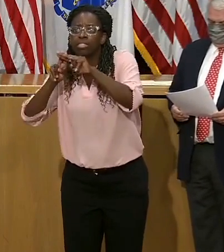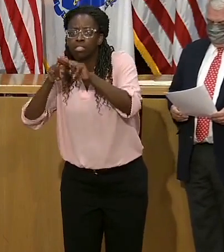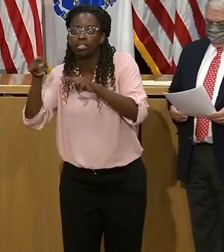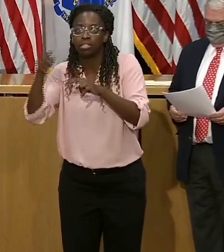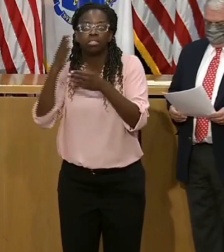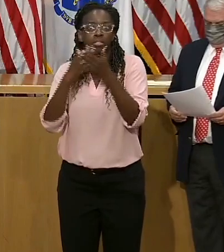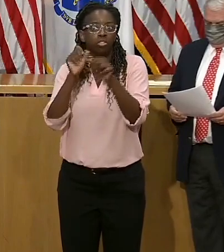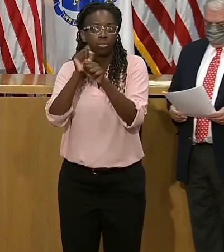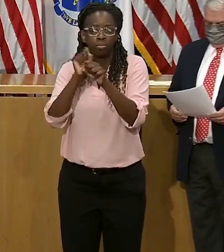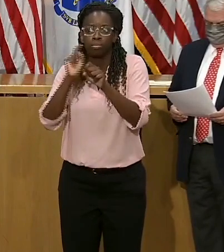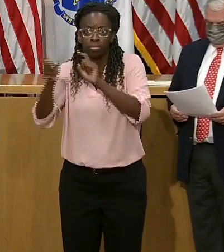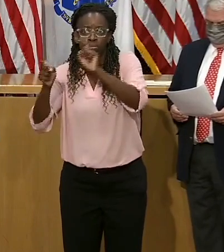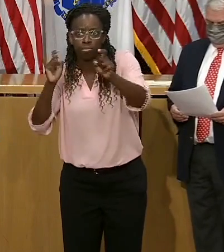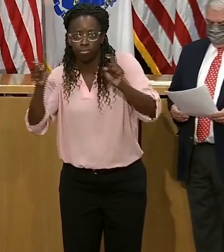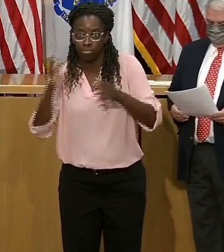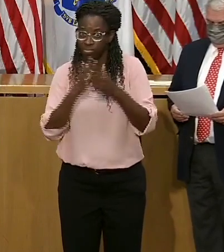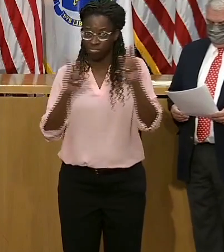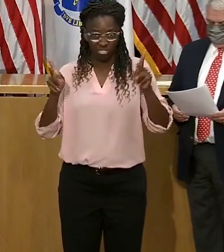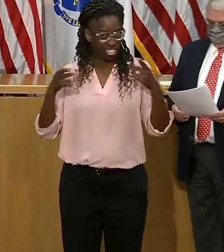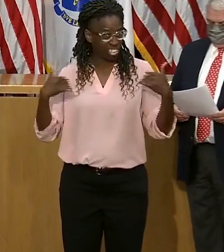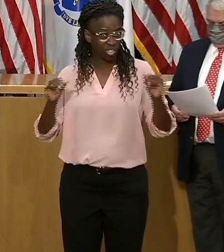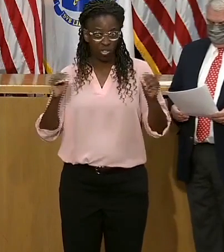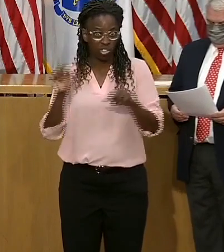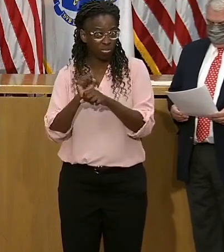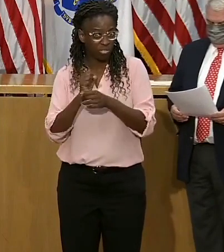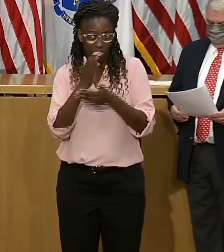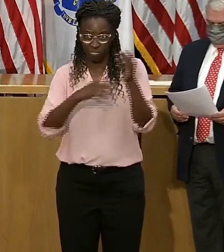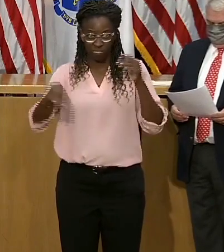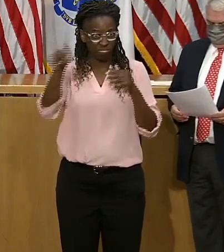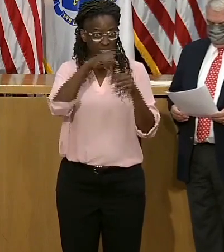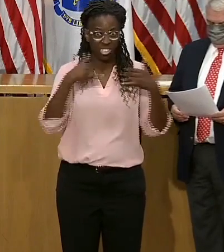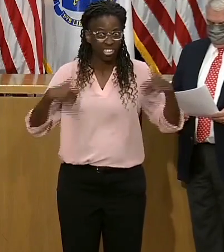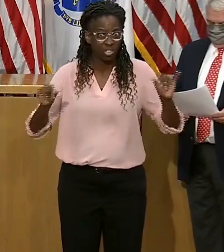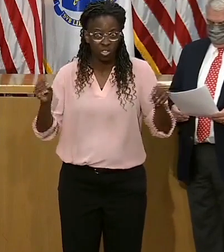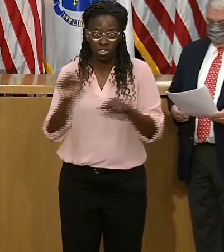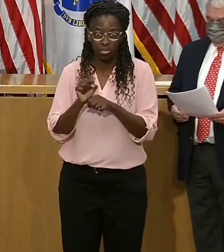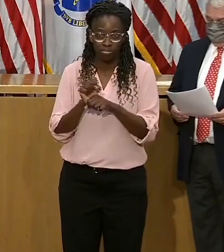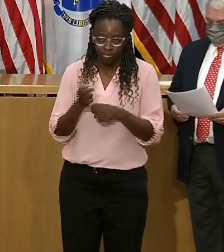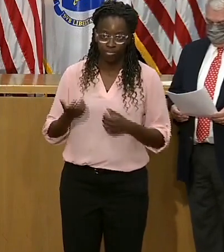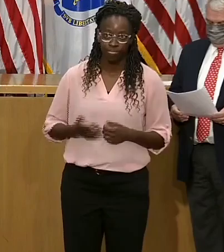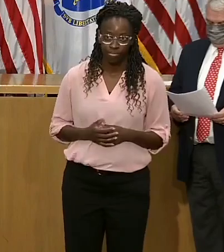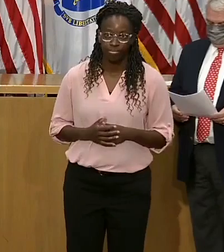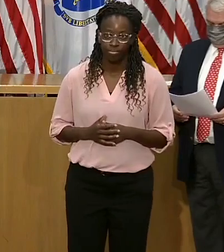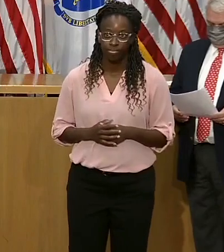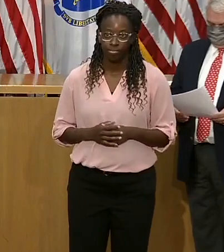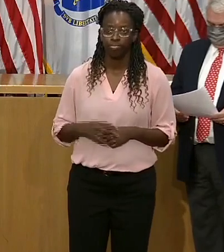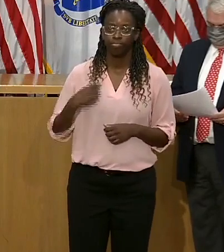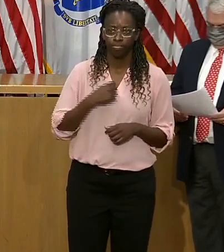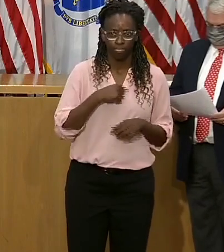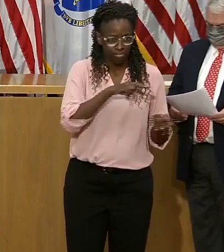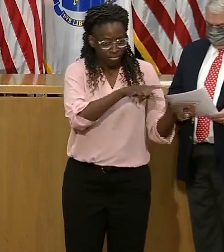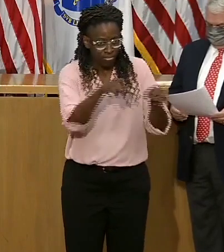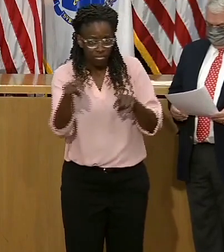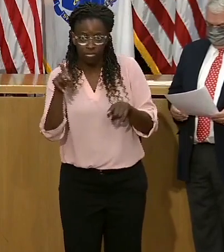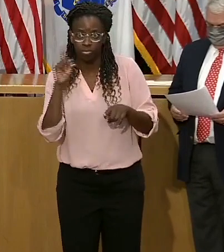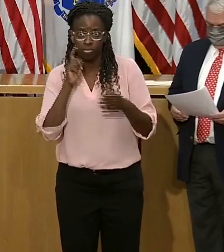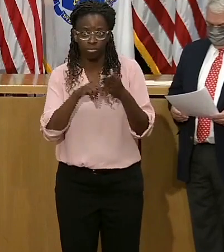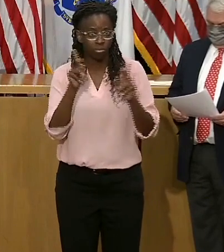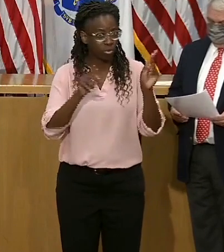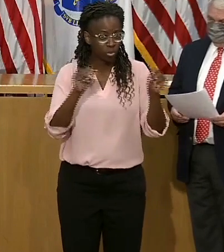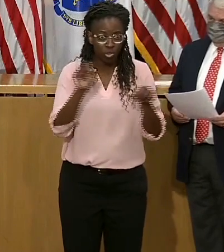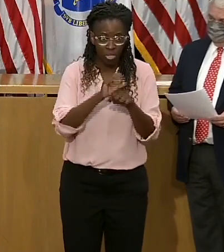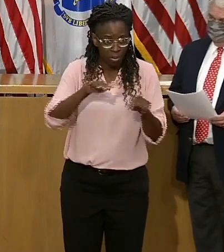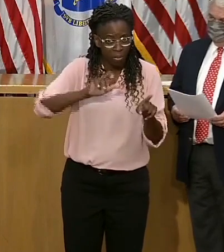In order to get people back to work, new investments are being made to build workforce skills, growing training programs and pathways, forging